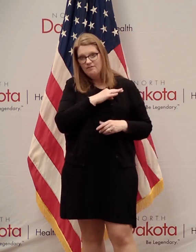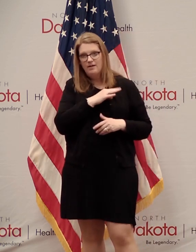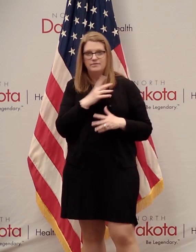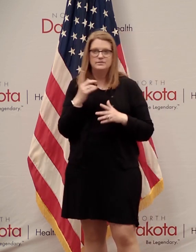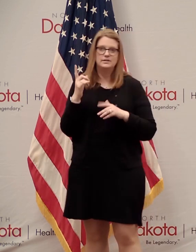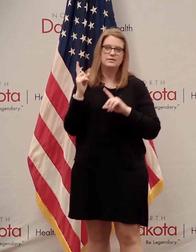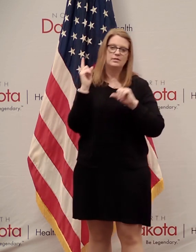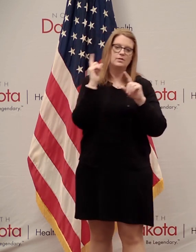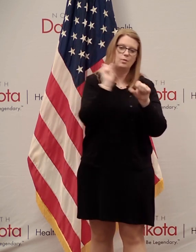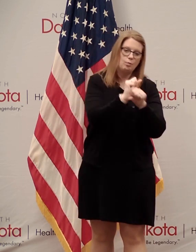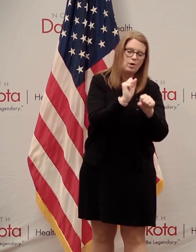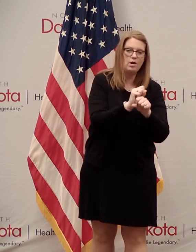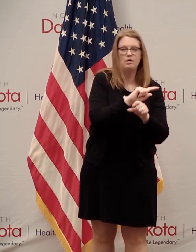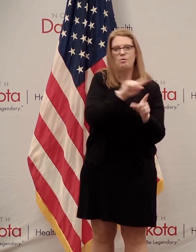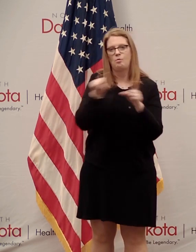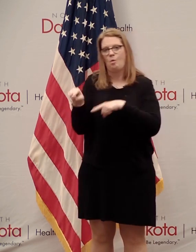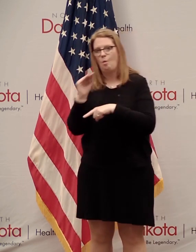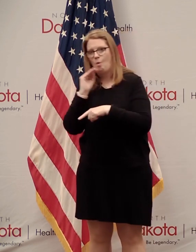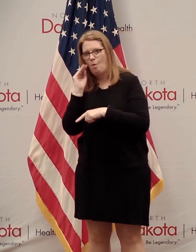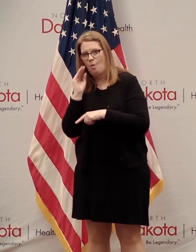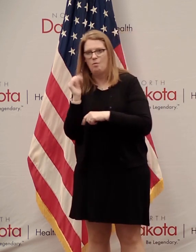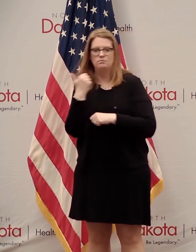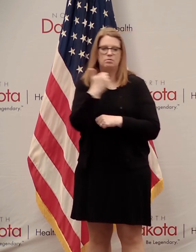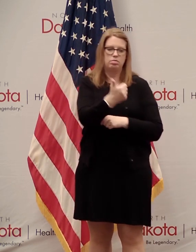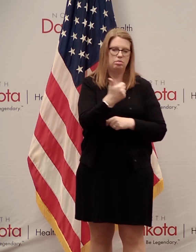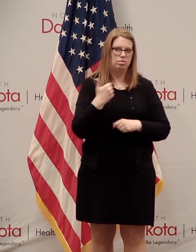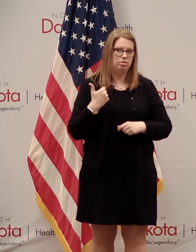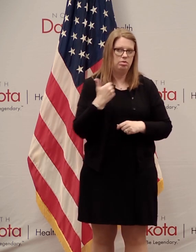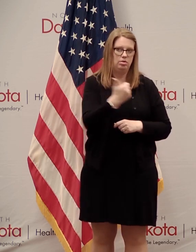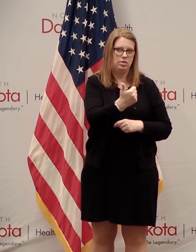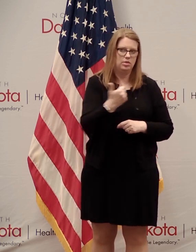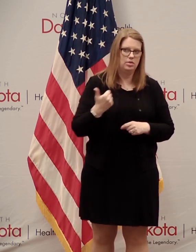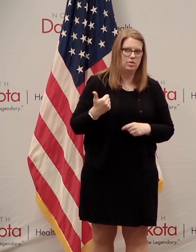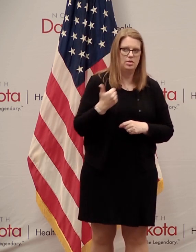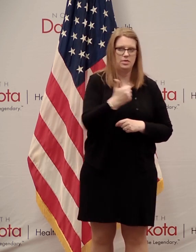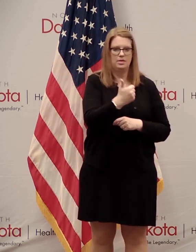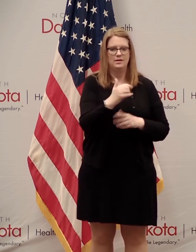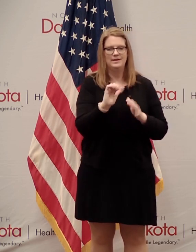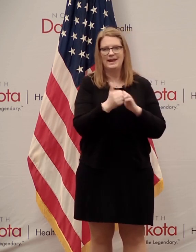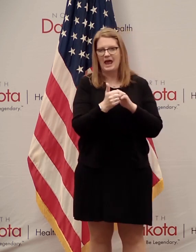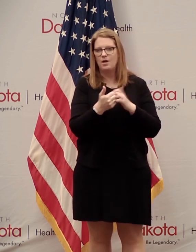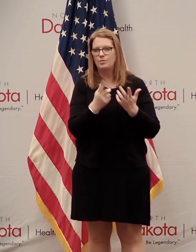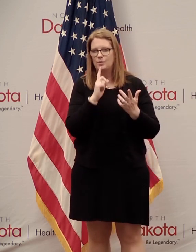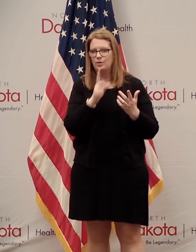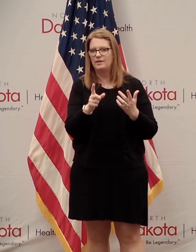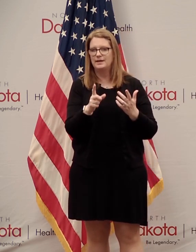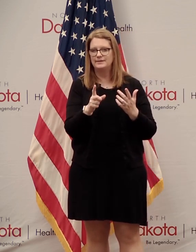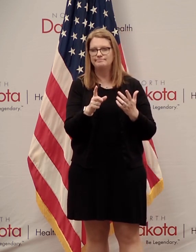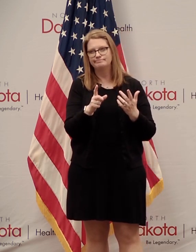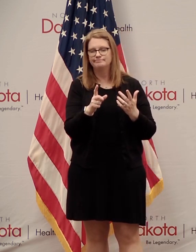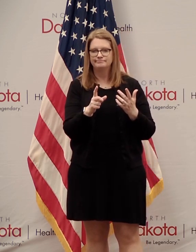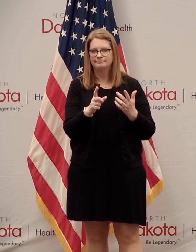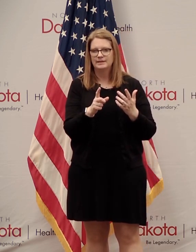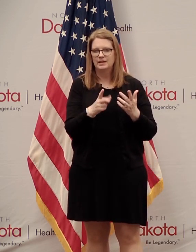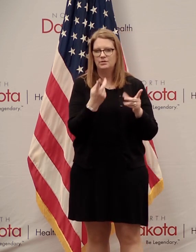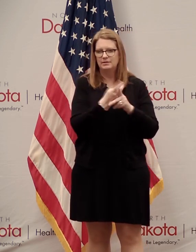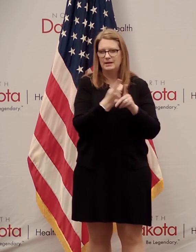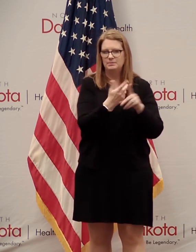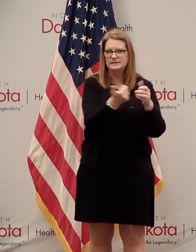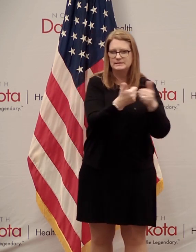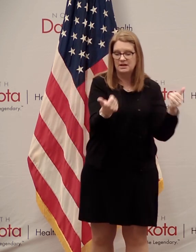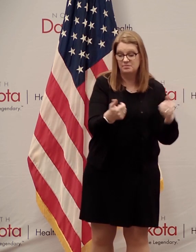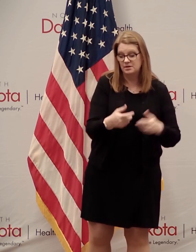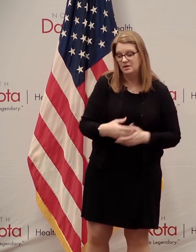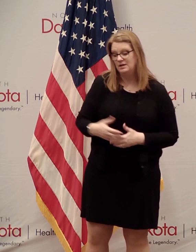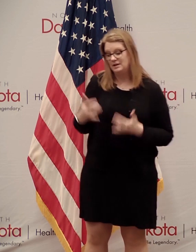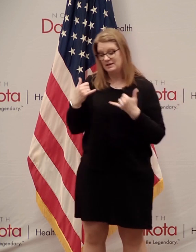protection is equally important. And part of this is also going to go back in, as we talked about, us really ramping up our testing. And one of the ways I think you're going to see the